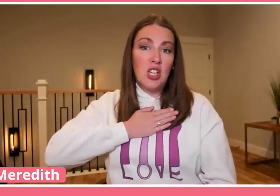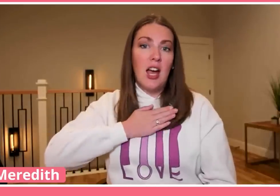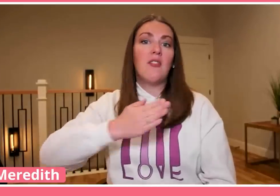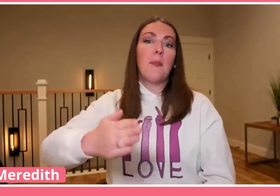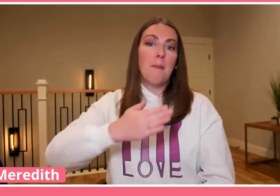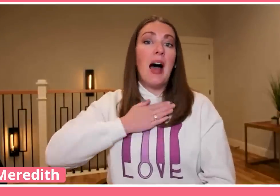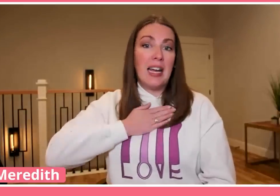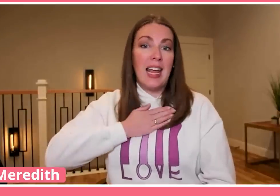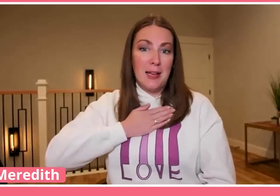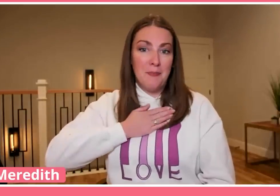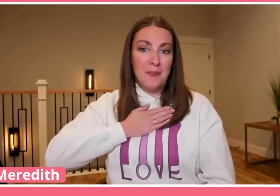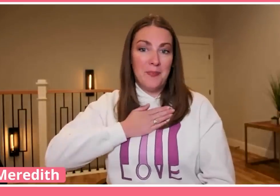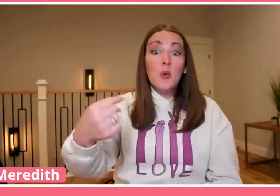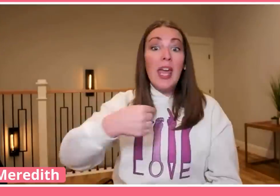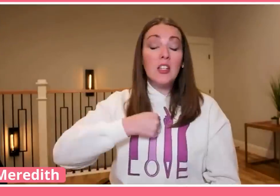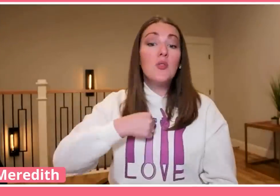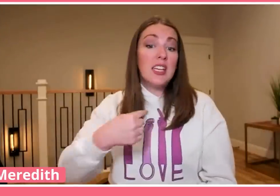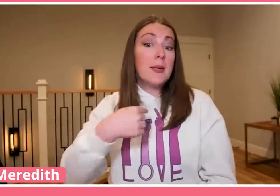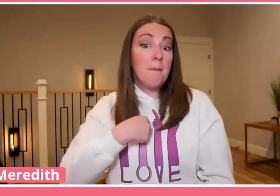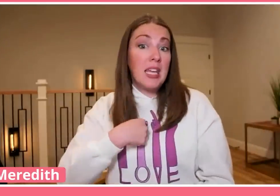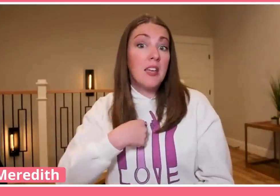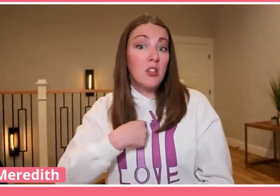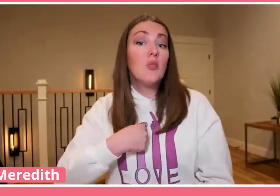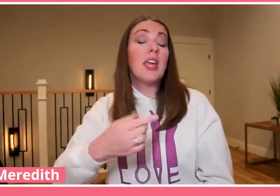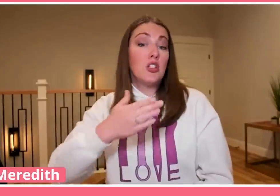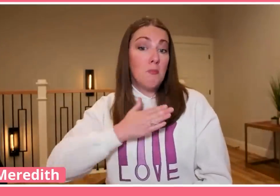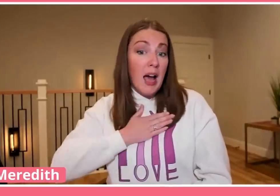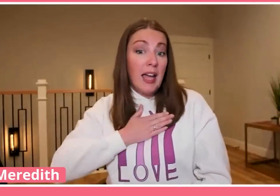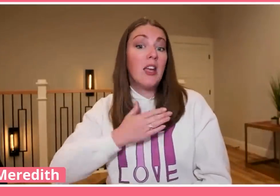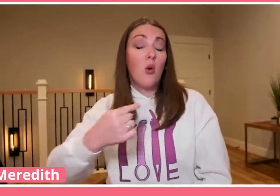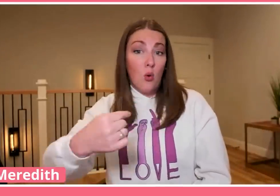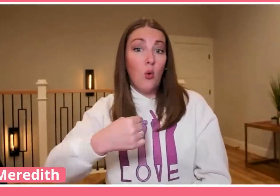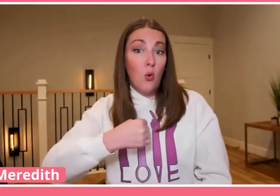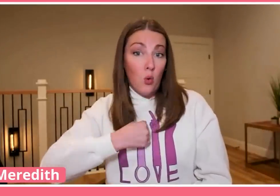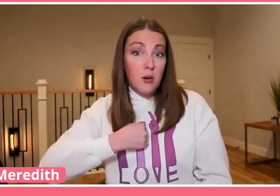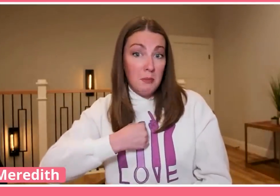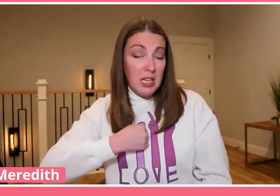of my name. You can do this, me. You can do my or me.